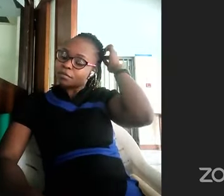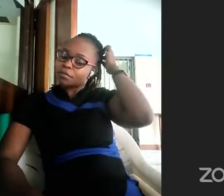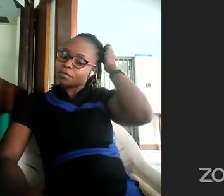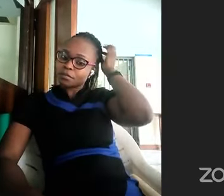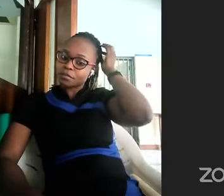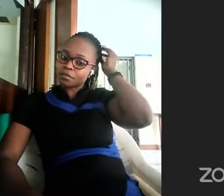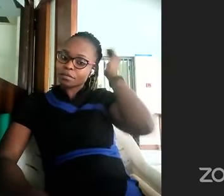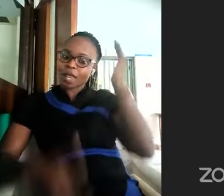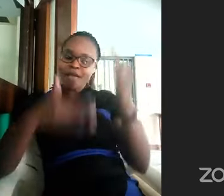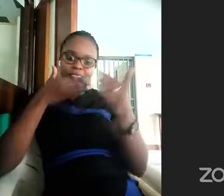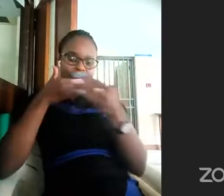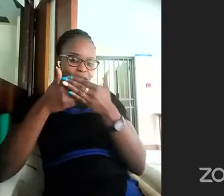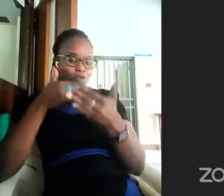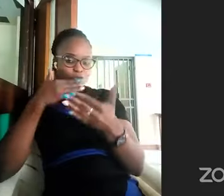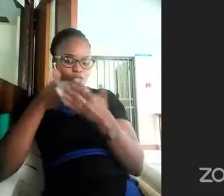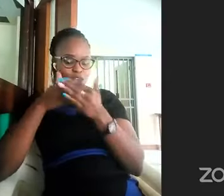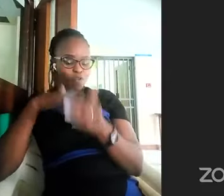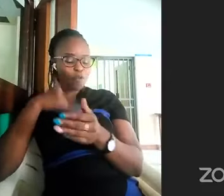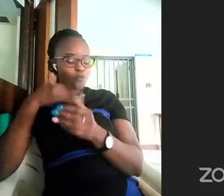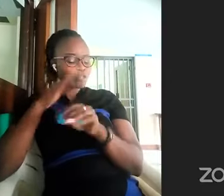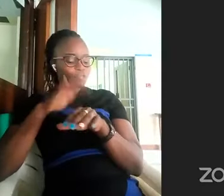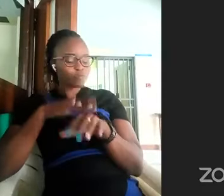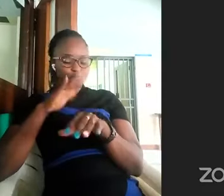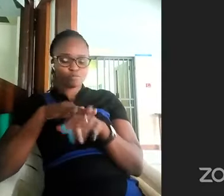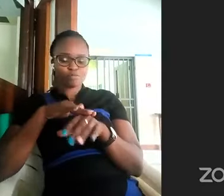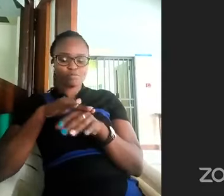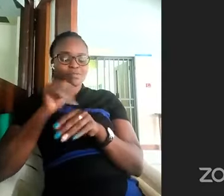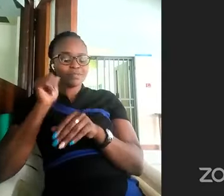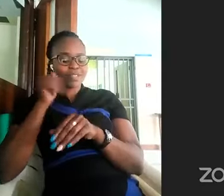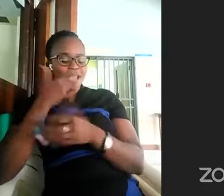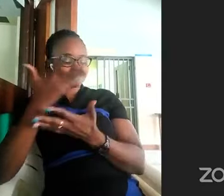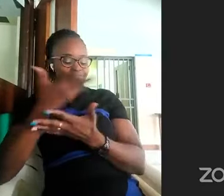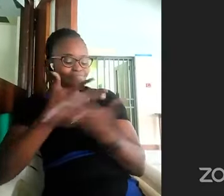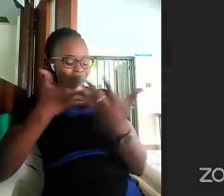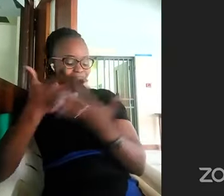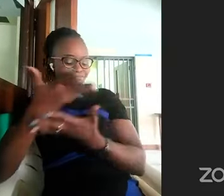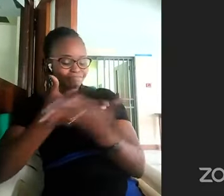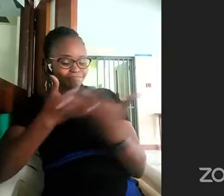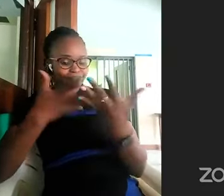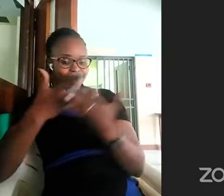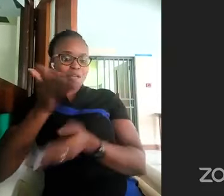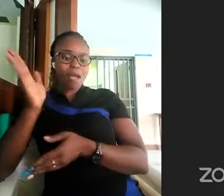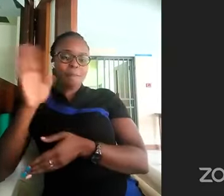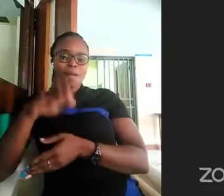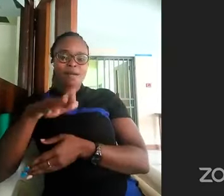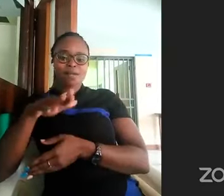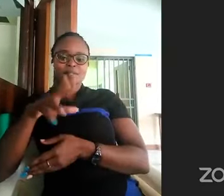amazing audience on the same. Thank you so much. Yes, back to you, Veronica. Thank